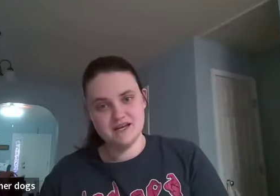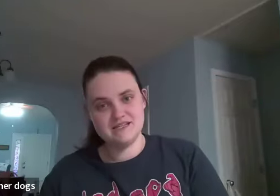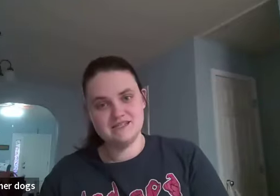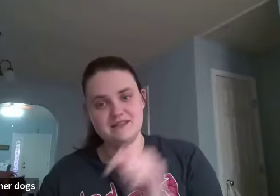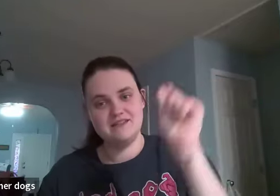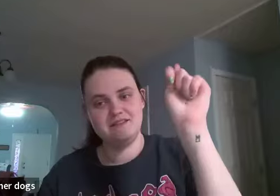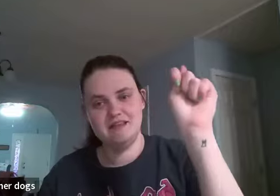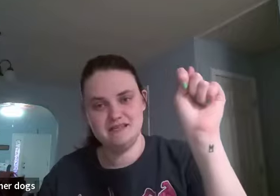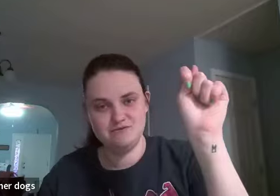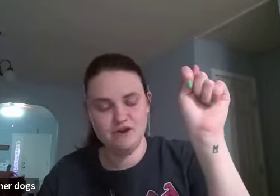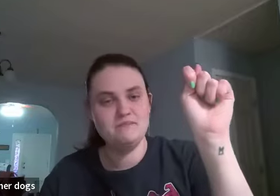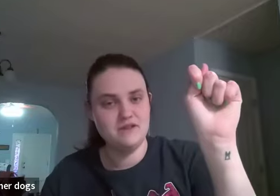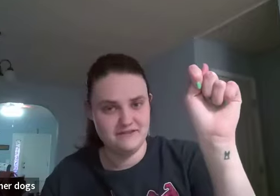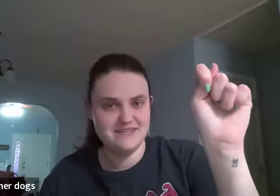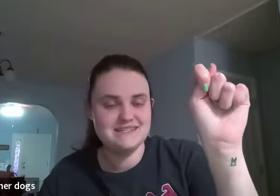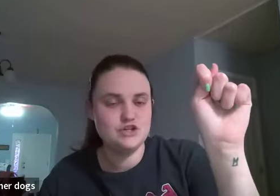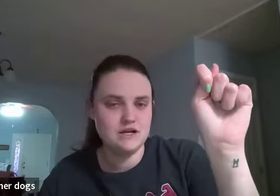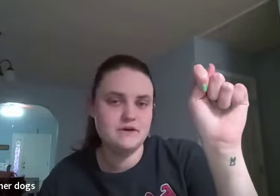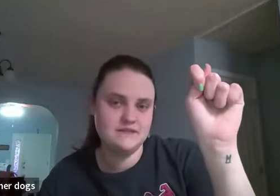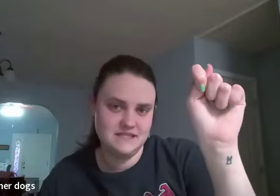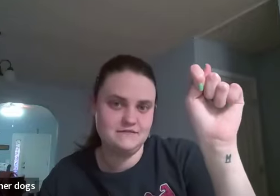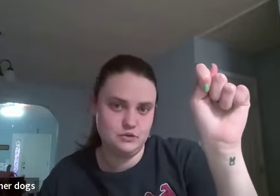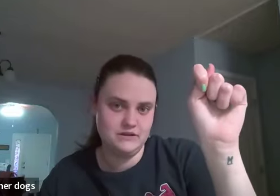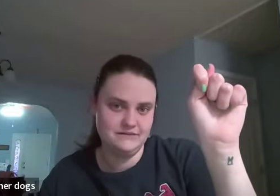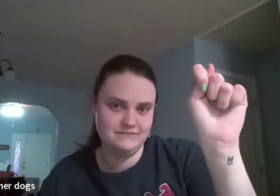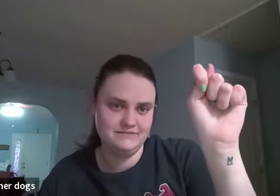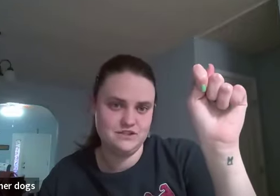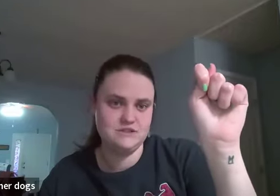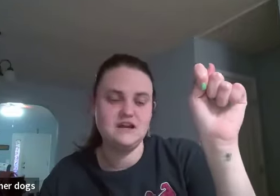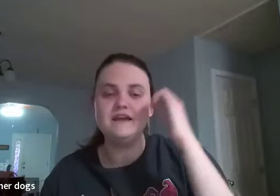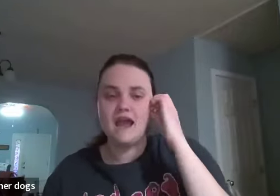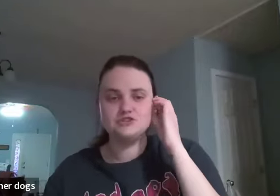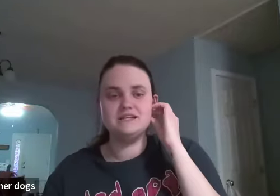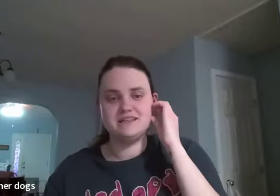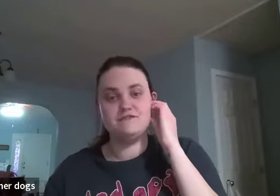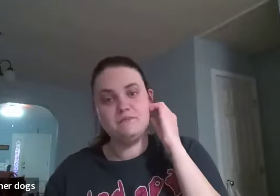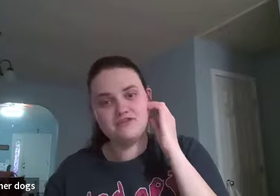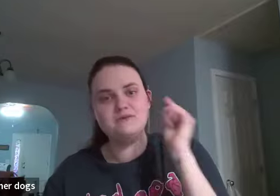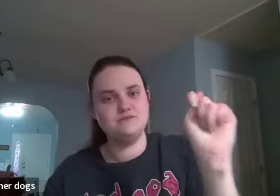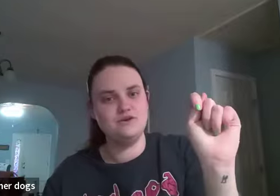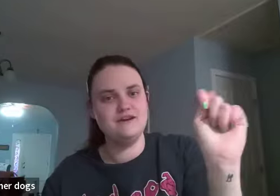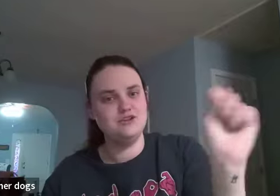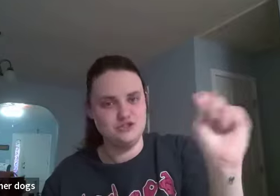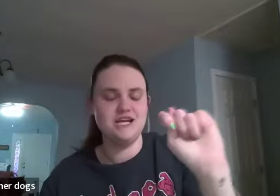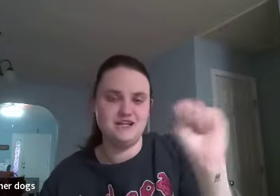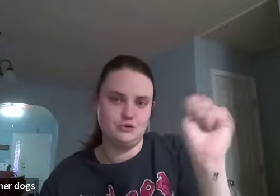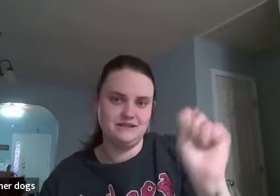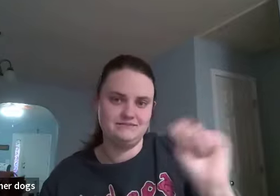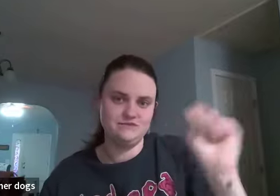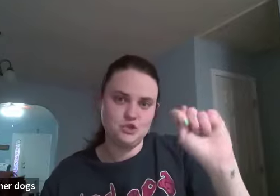because it's very blunt. This is talking about the T for toilet. So it's not like actually a sign for bathroom. It's more of you're shaking toilet.